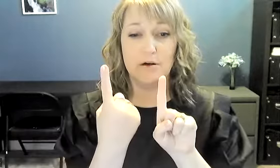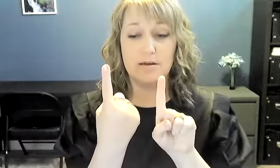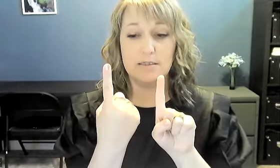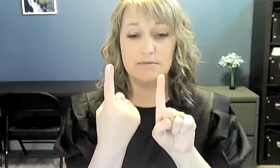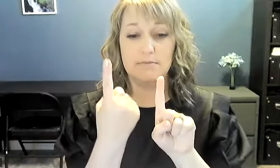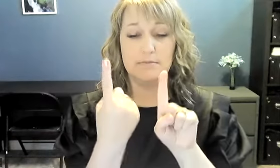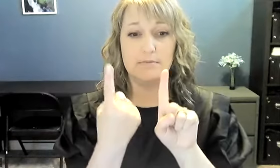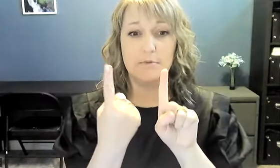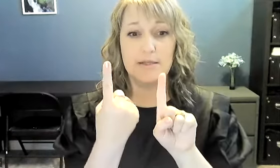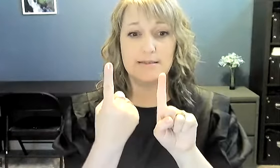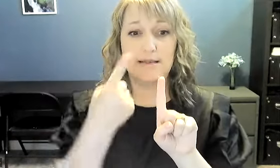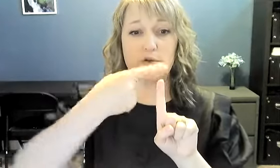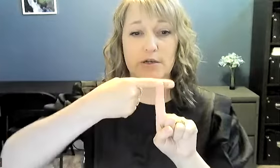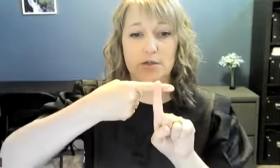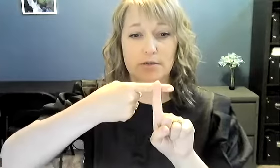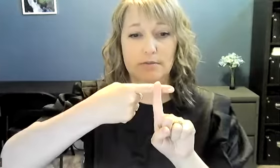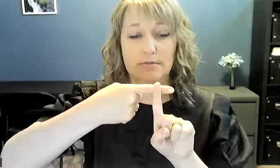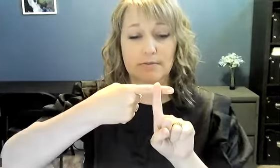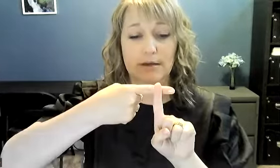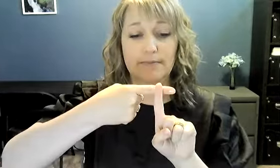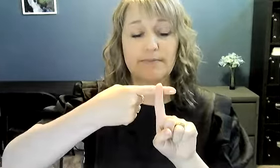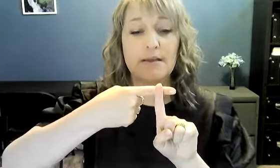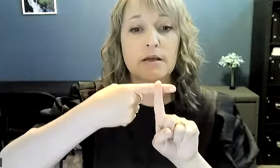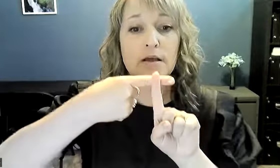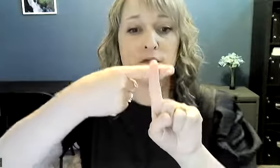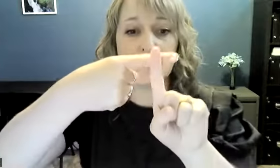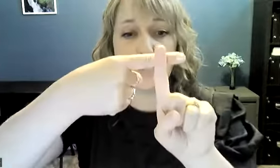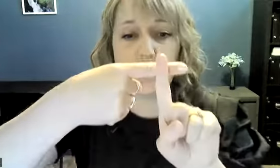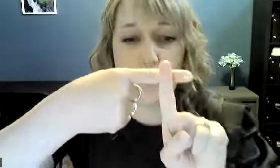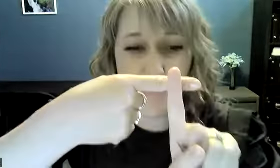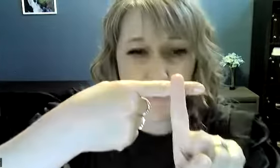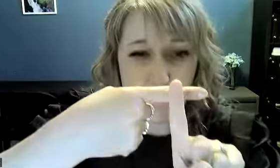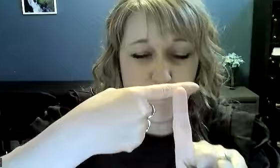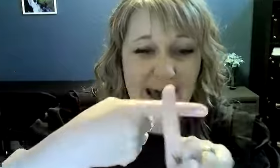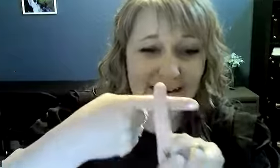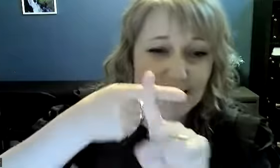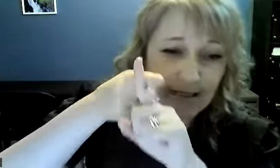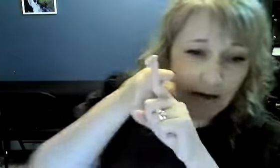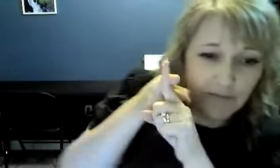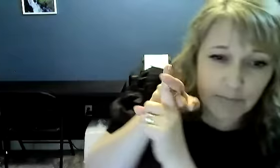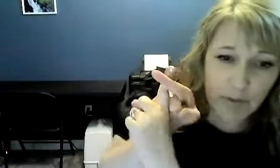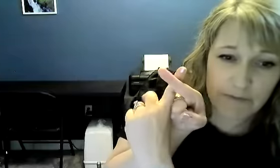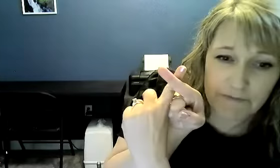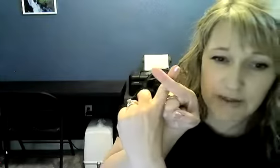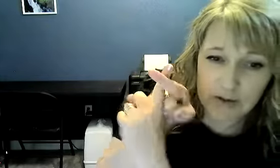not pointing in the same direction. Okay. So you want the backs of both